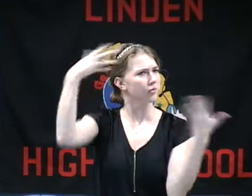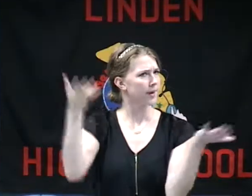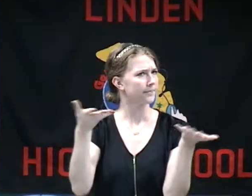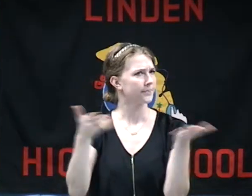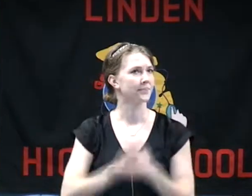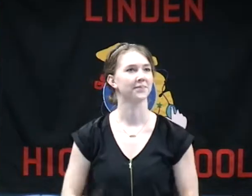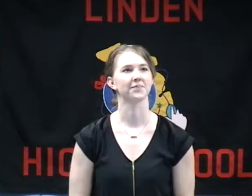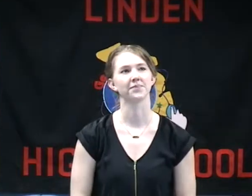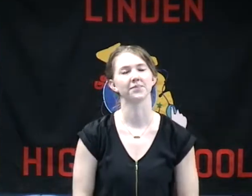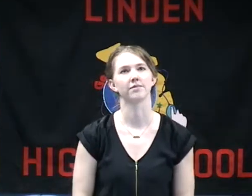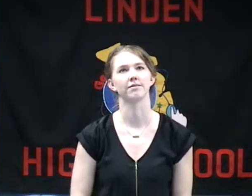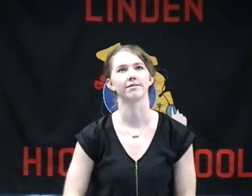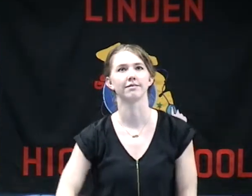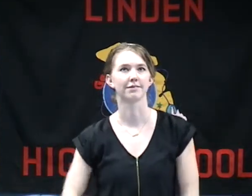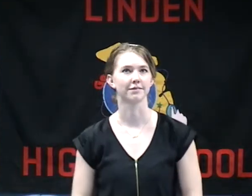Sure.